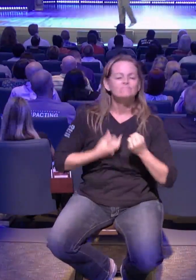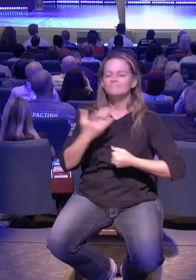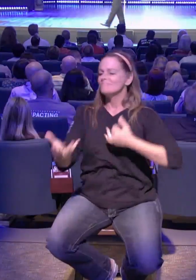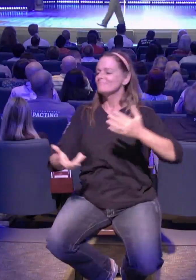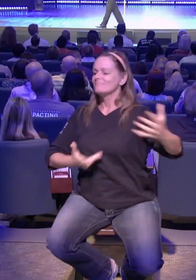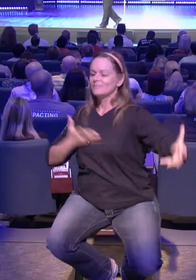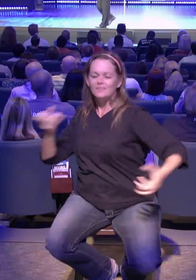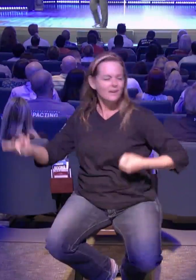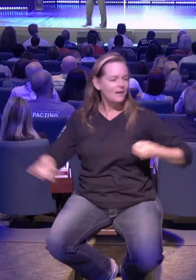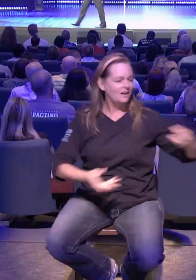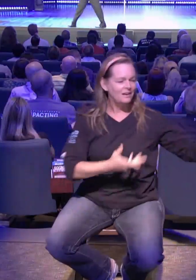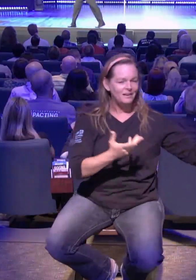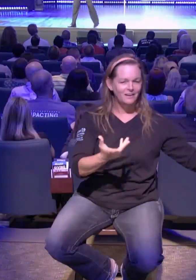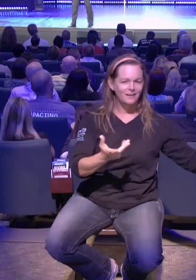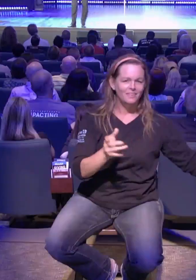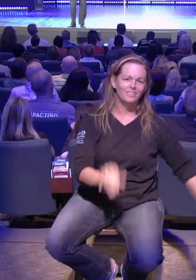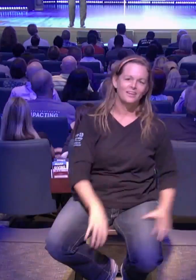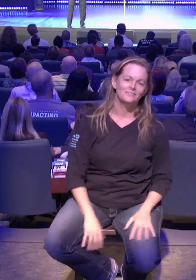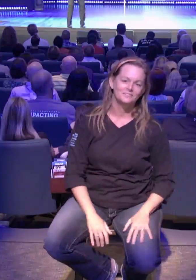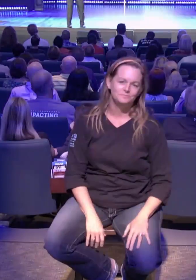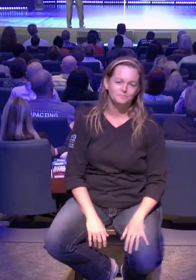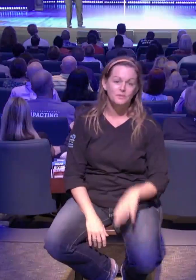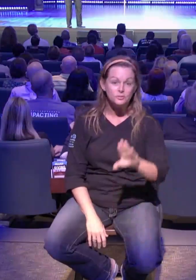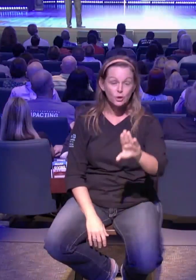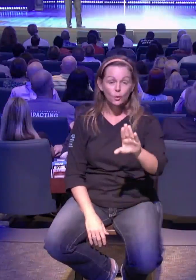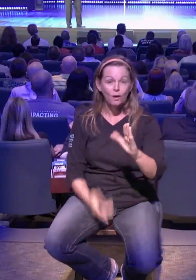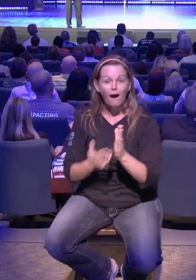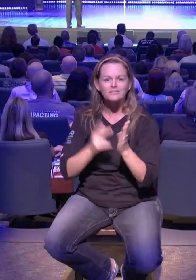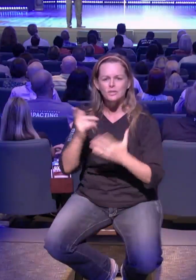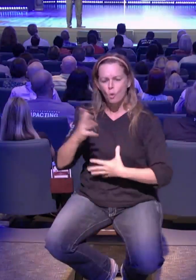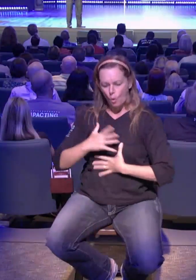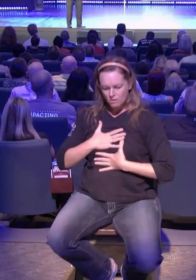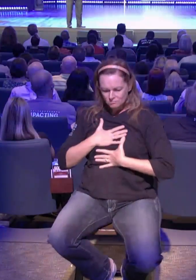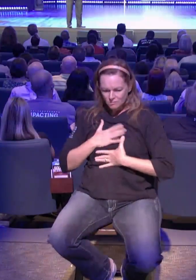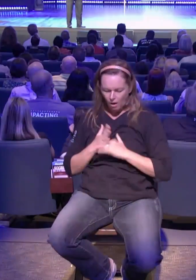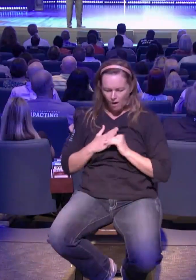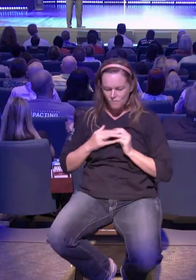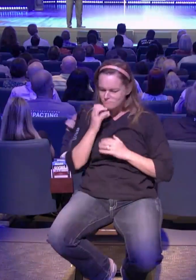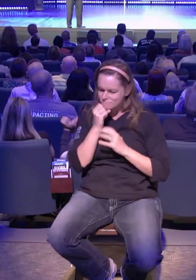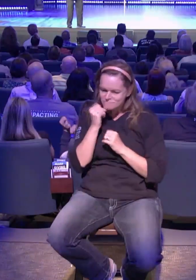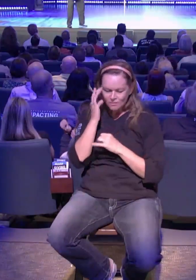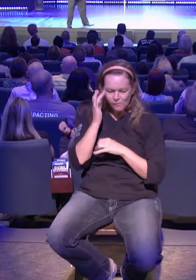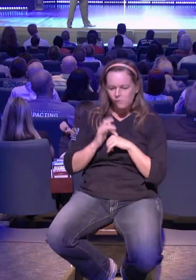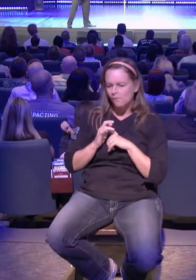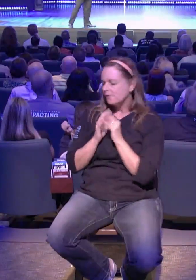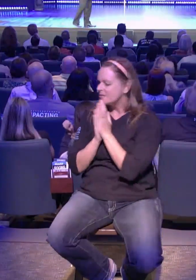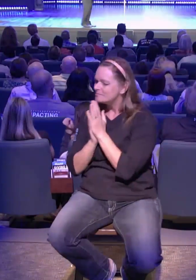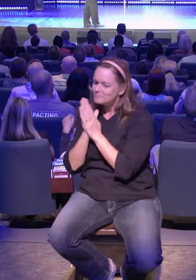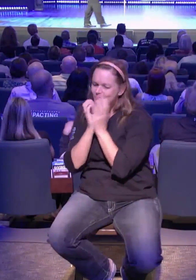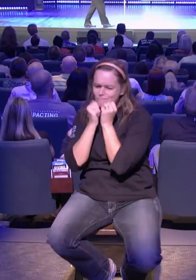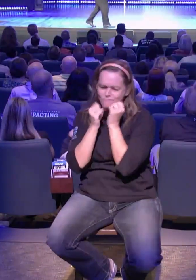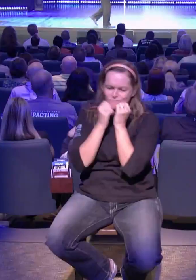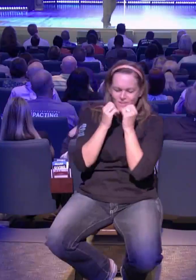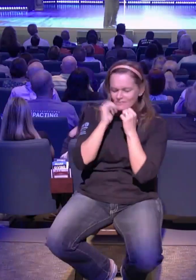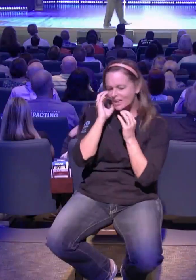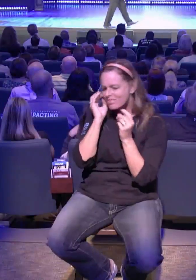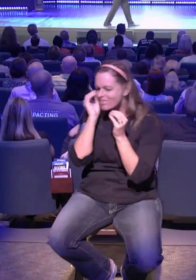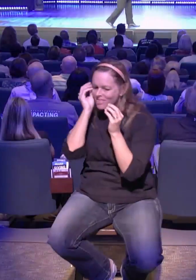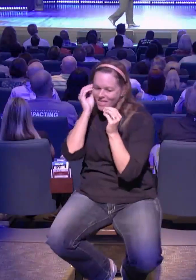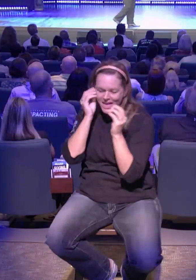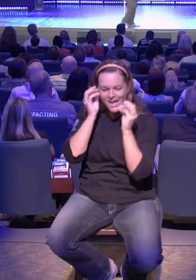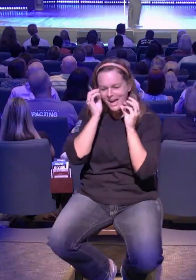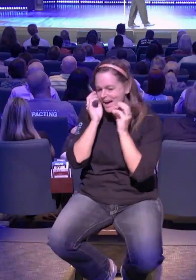out? Whatever's your true passion will come out in your conversations. Whatever you're really passionate about, they